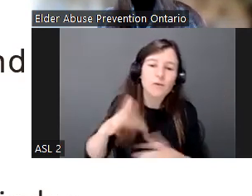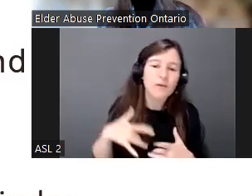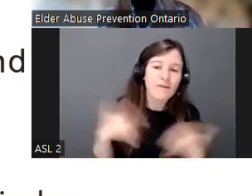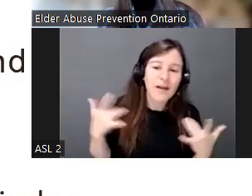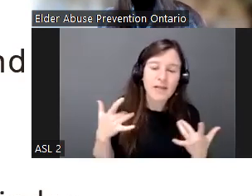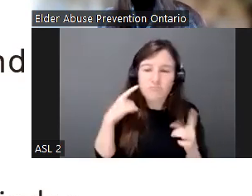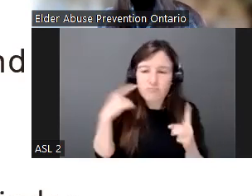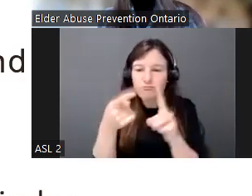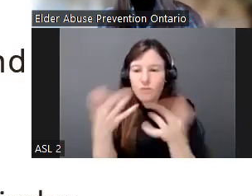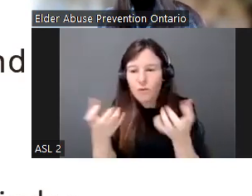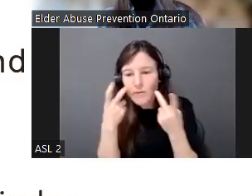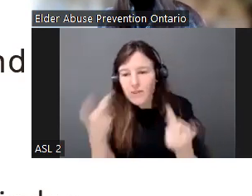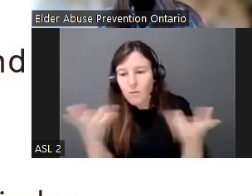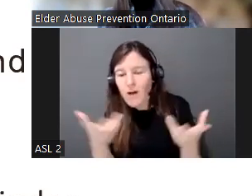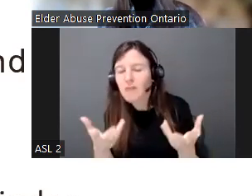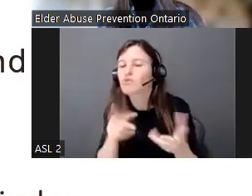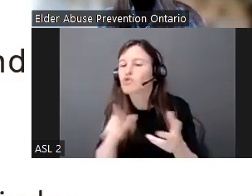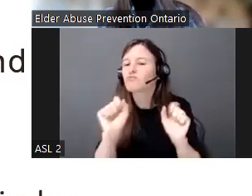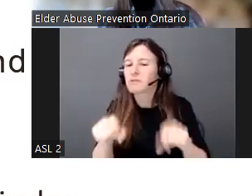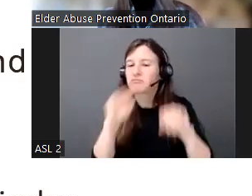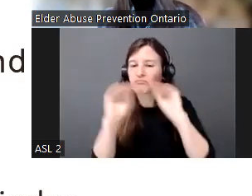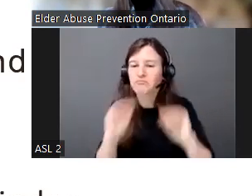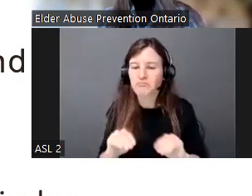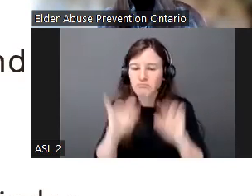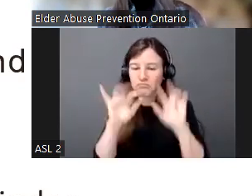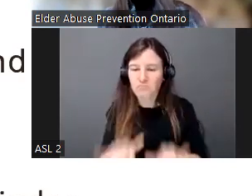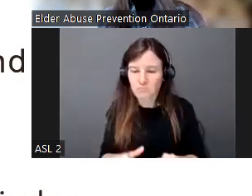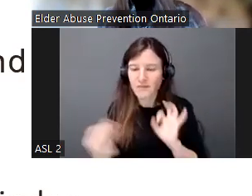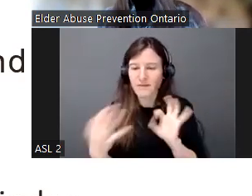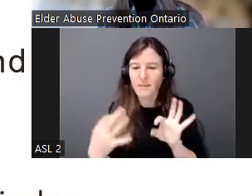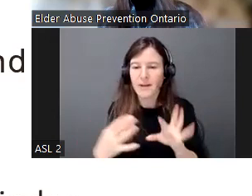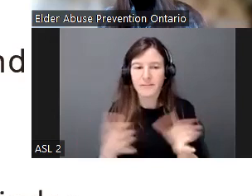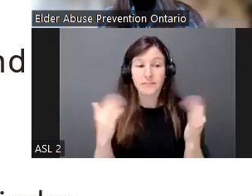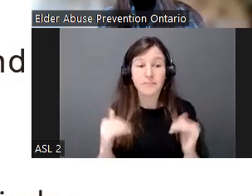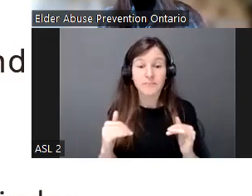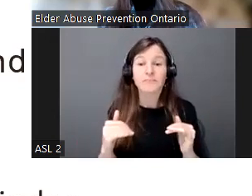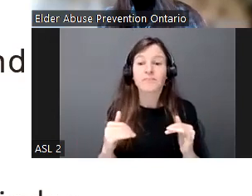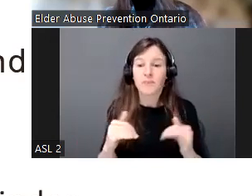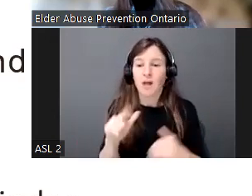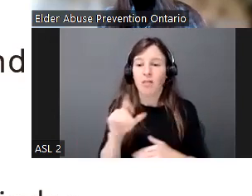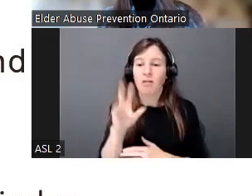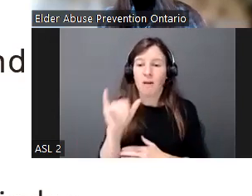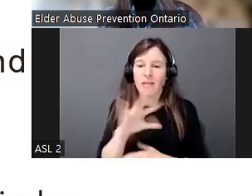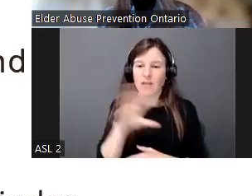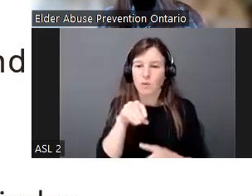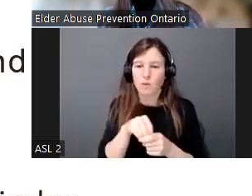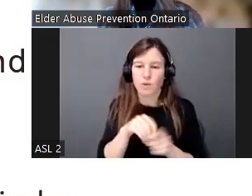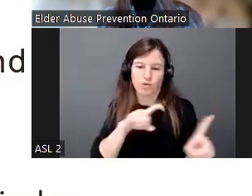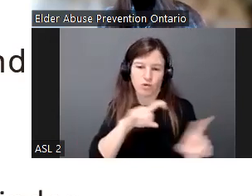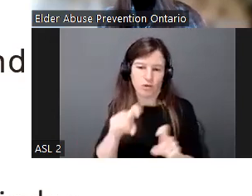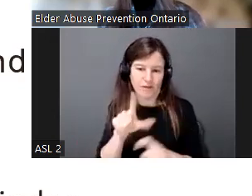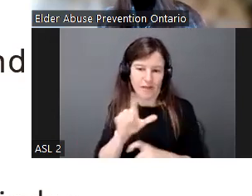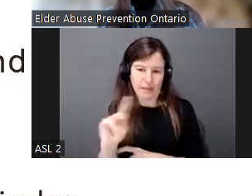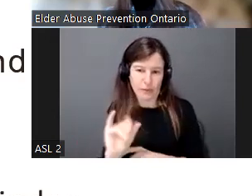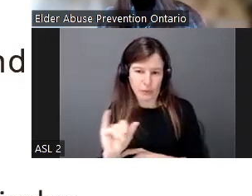You'll also find the survey link in the lobby provided. You will see in the lobby that there's also, when you're on